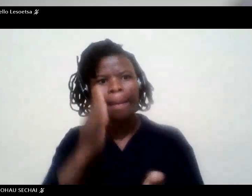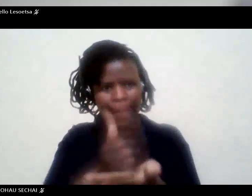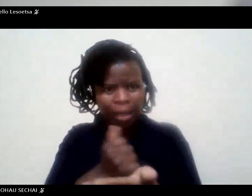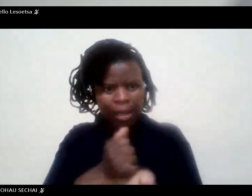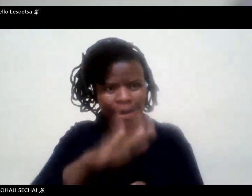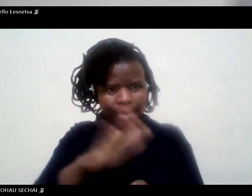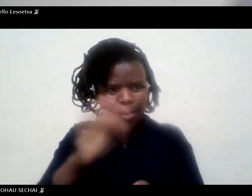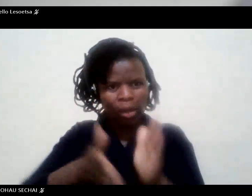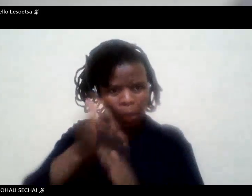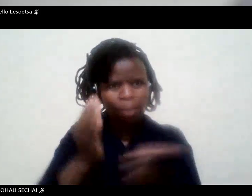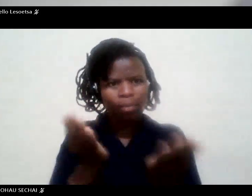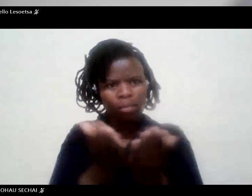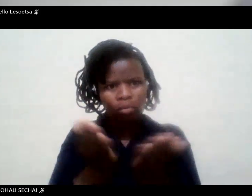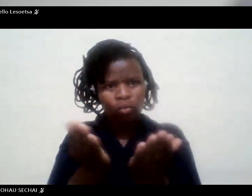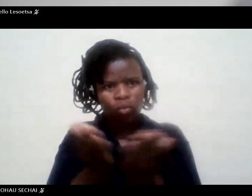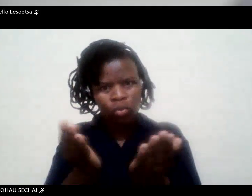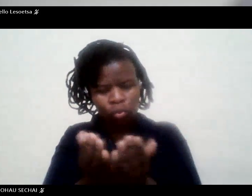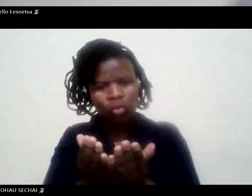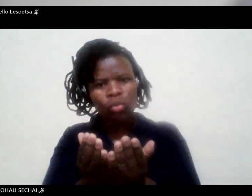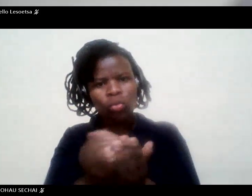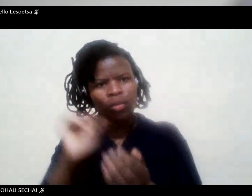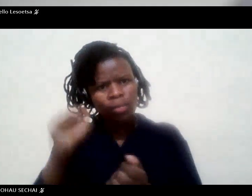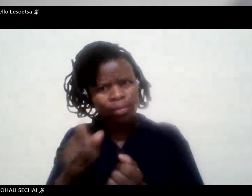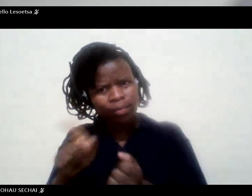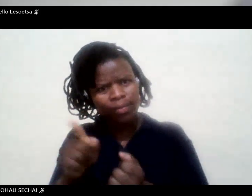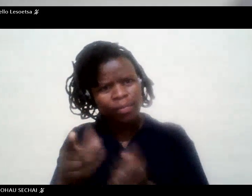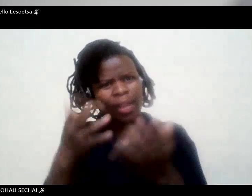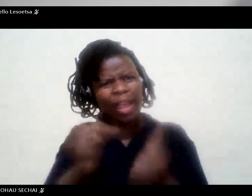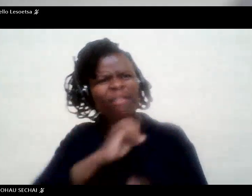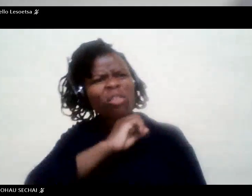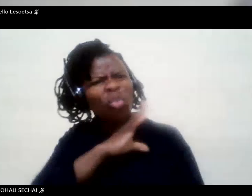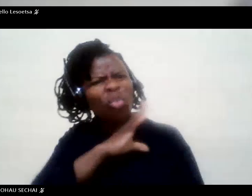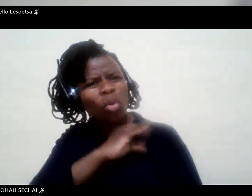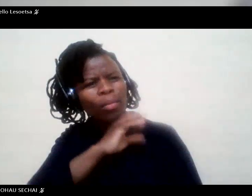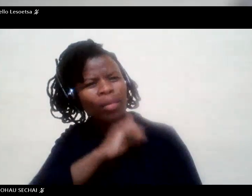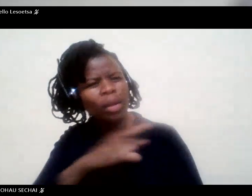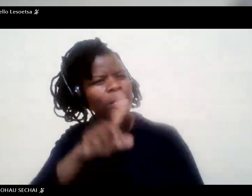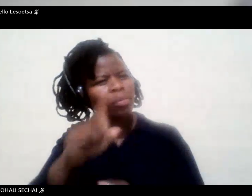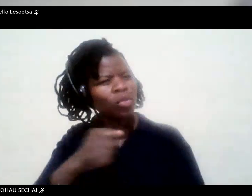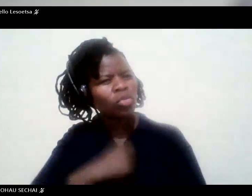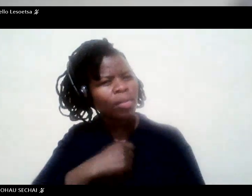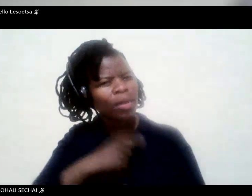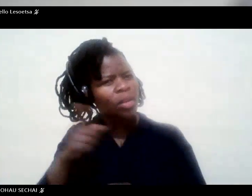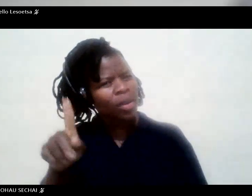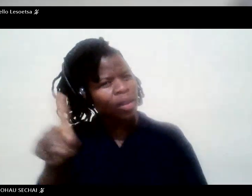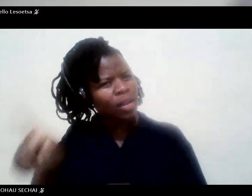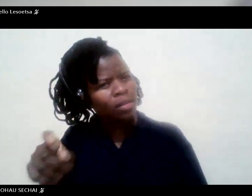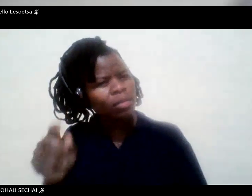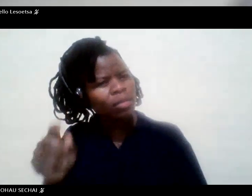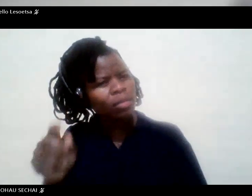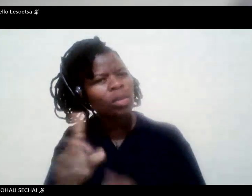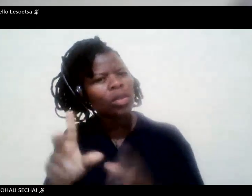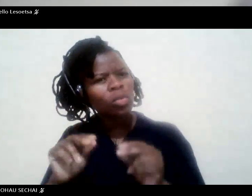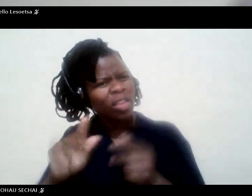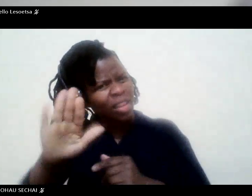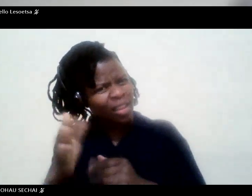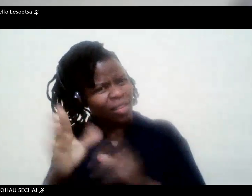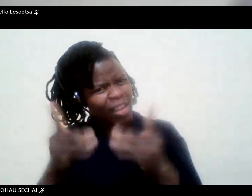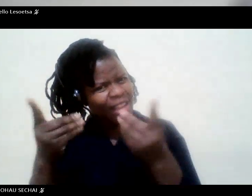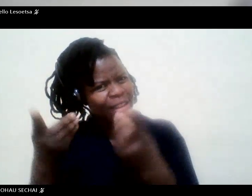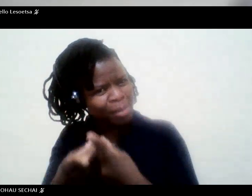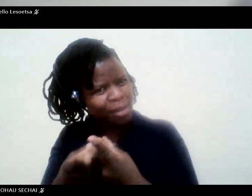was having this complaint. So my question to her was saying, but if the department needs to